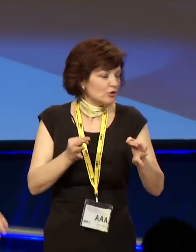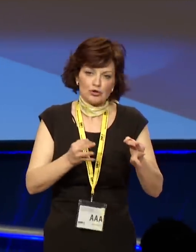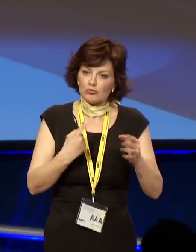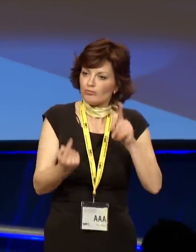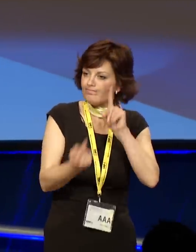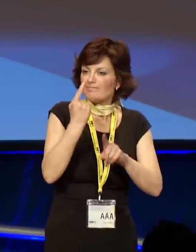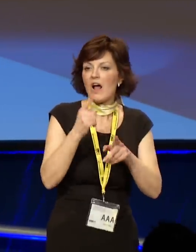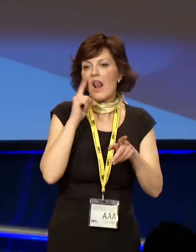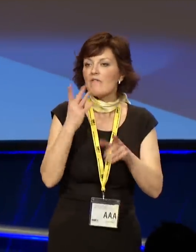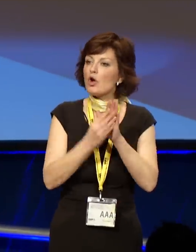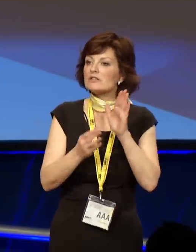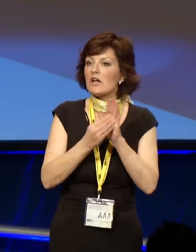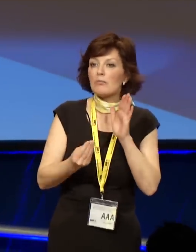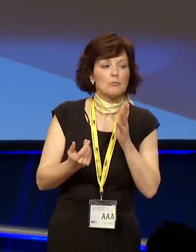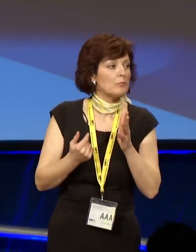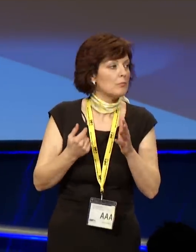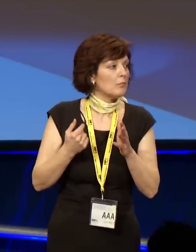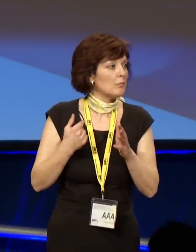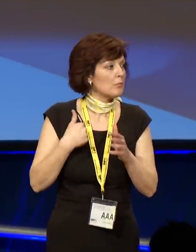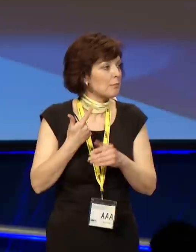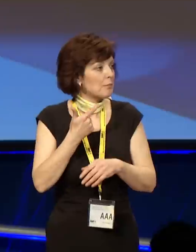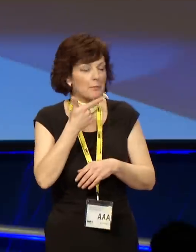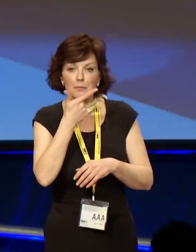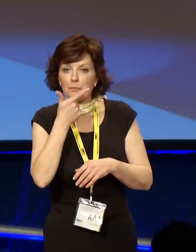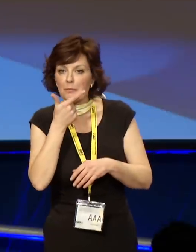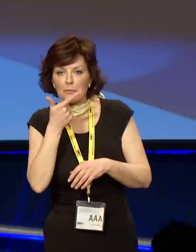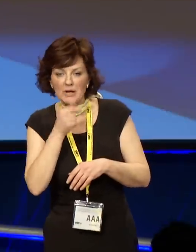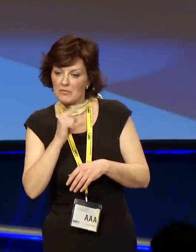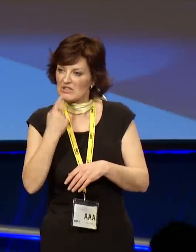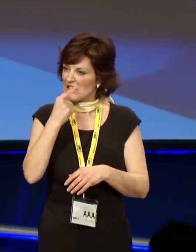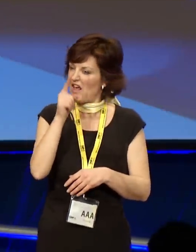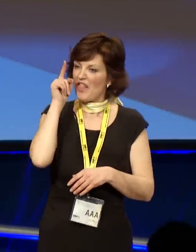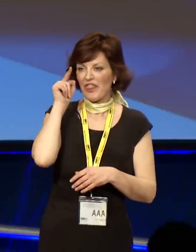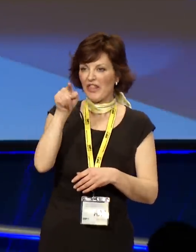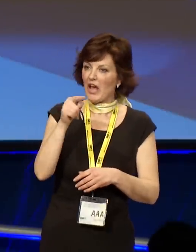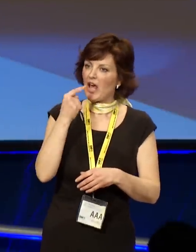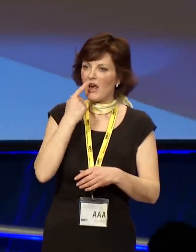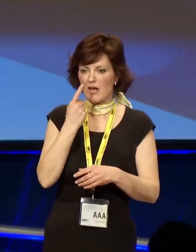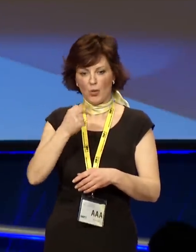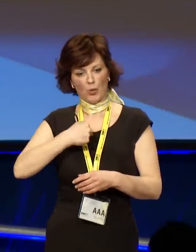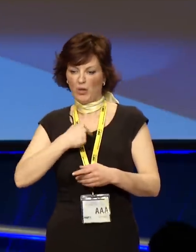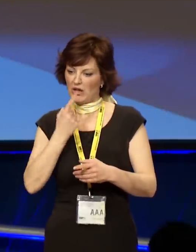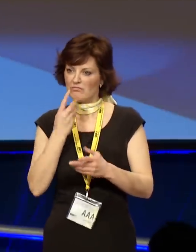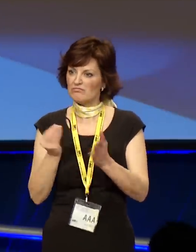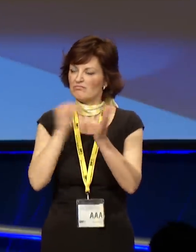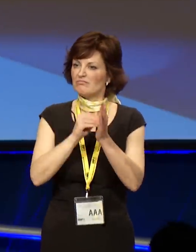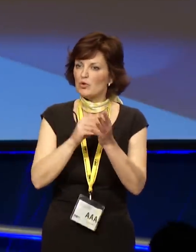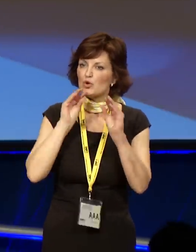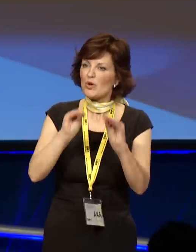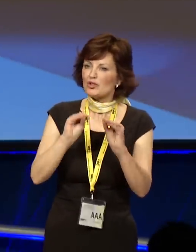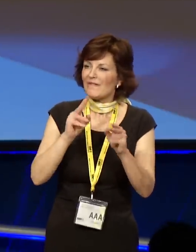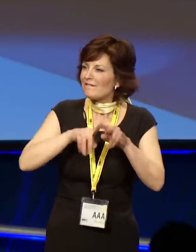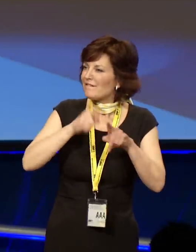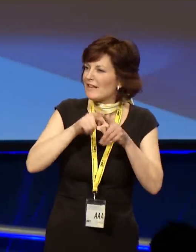account? For example, I'm getting Labour leaflets and junk mail claiming they introduce free tuition fees and things like that. What can we do to,